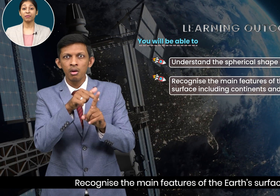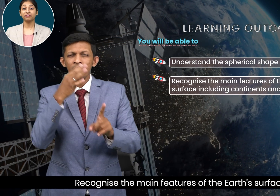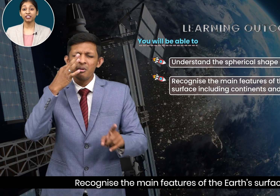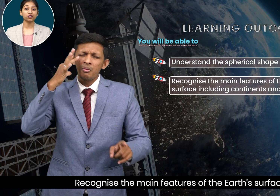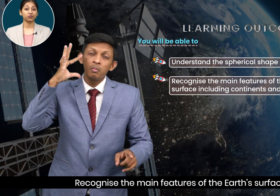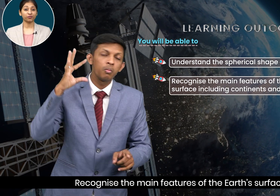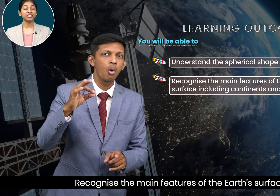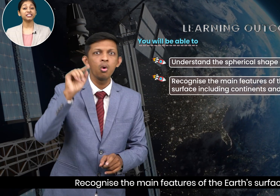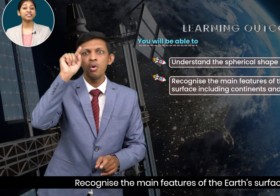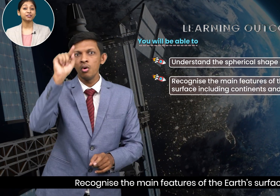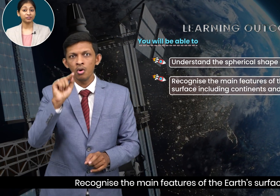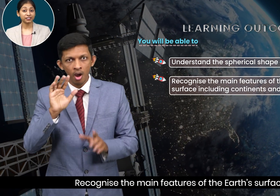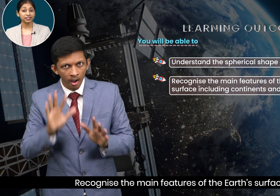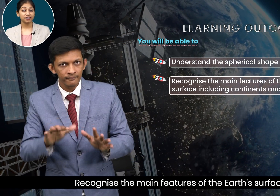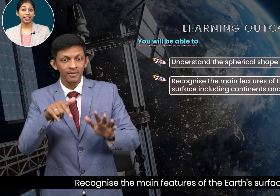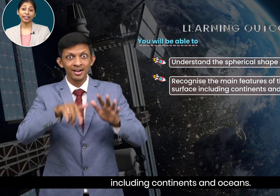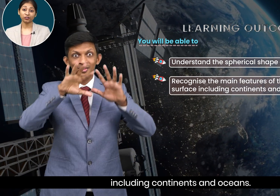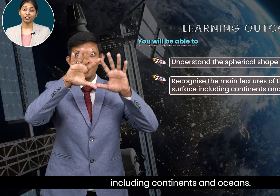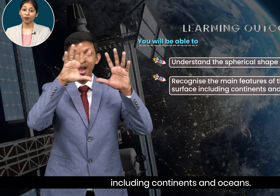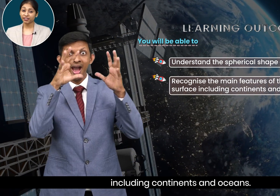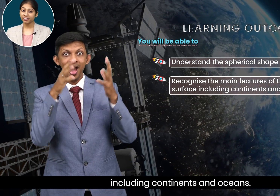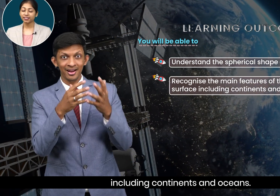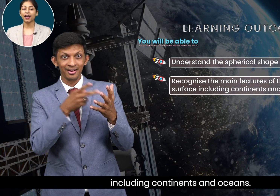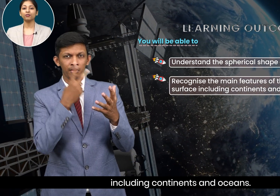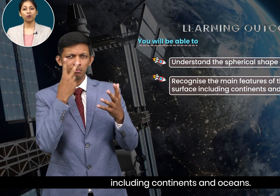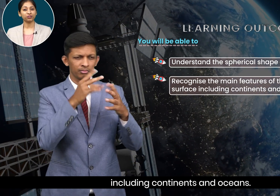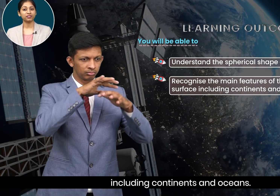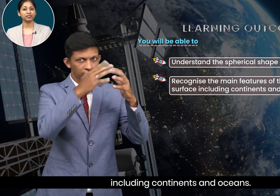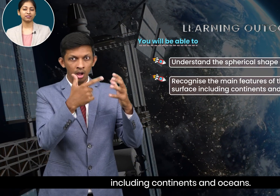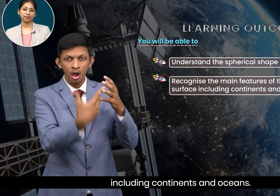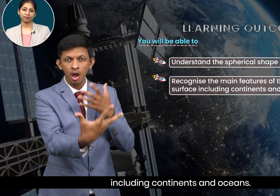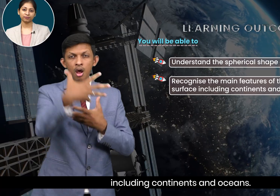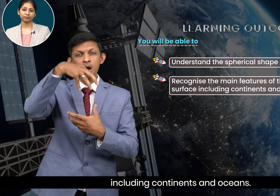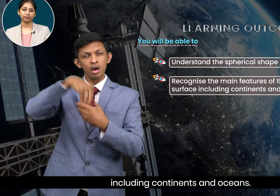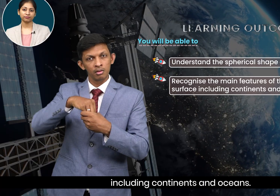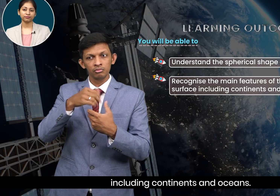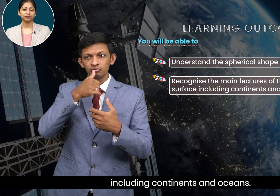Recognize the main features of the Earth's surface, including continents and oceans.